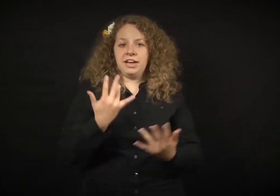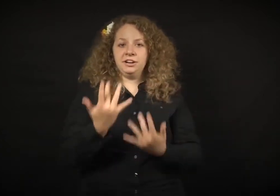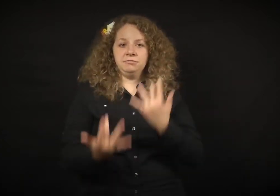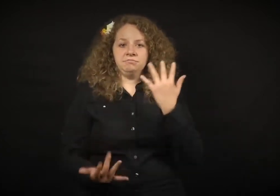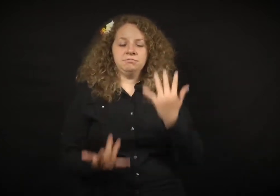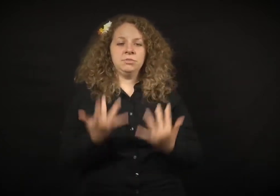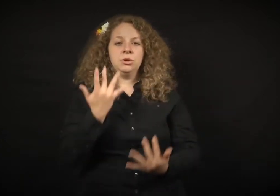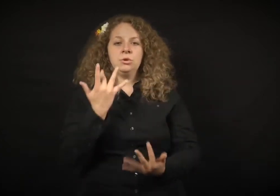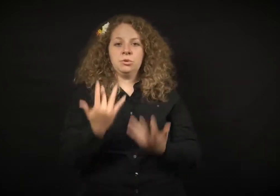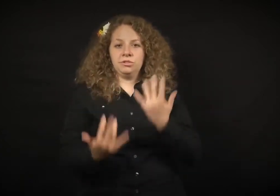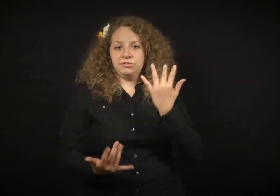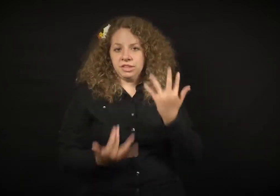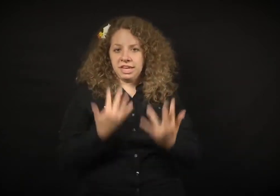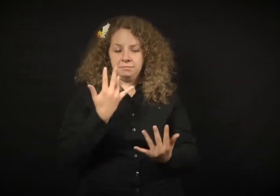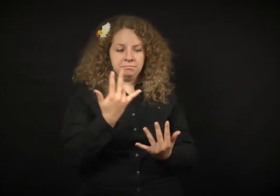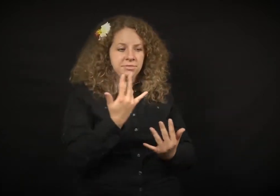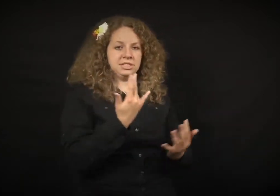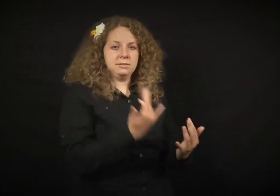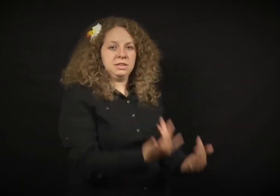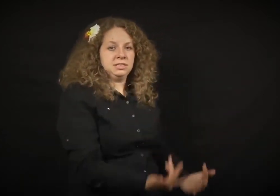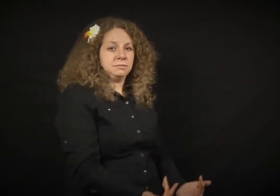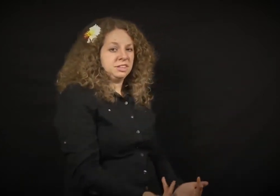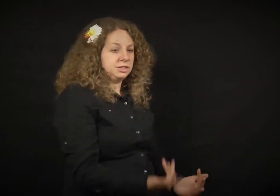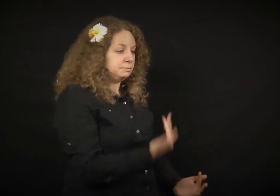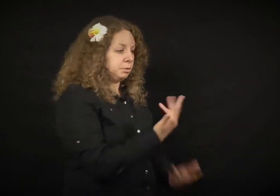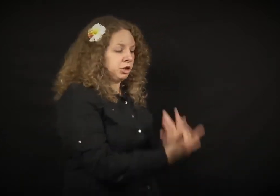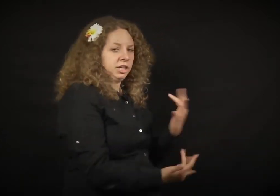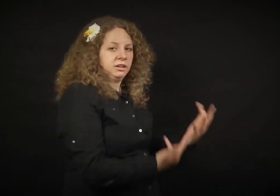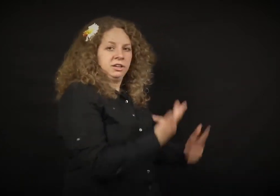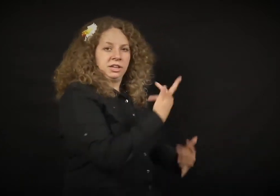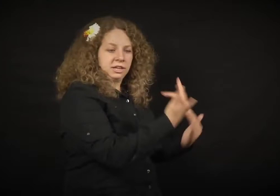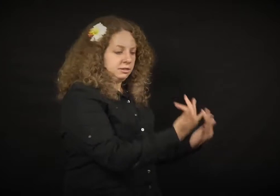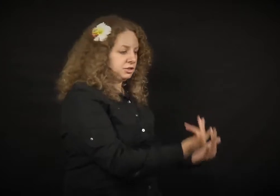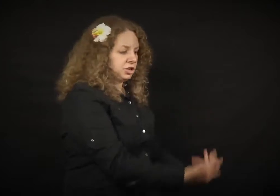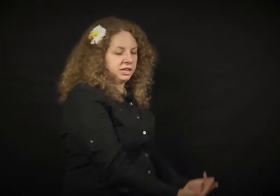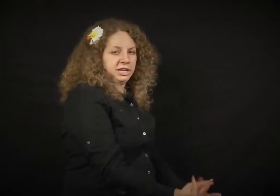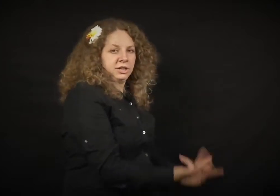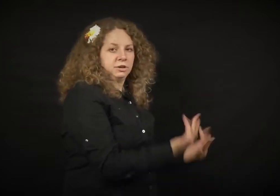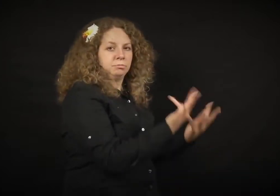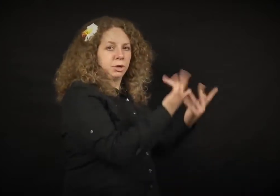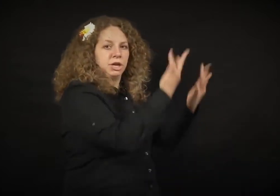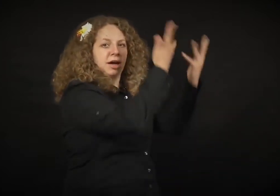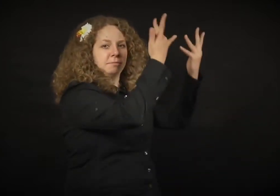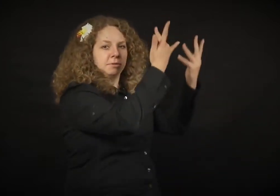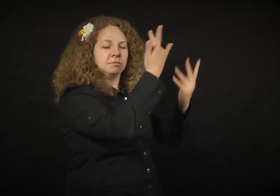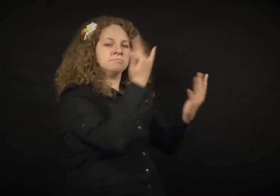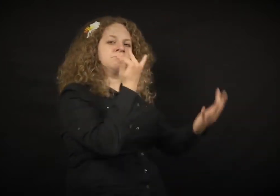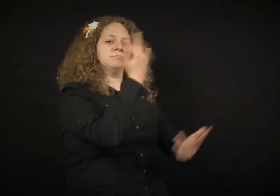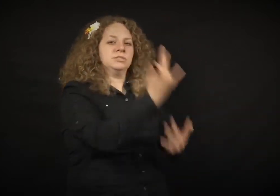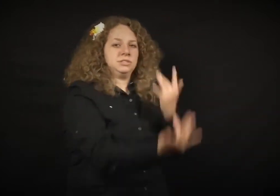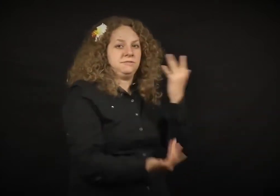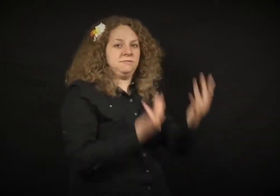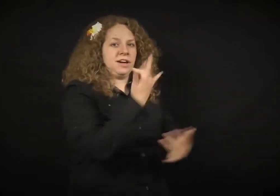Fire or flame, this can be something that's burning, can start here and burn up. It's a